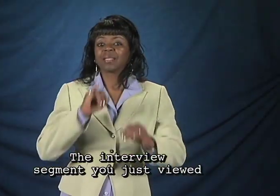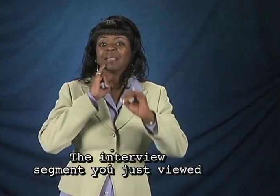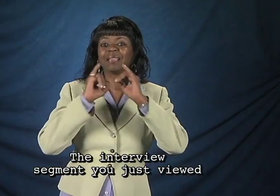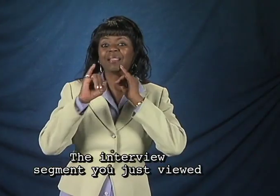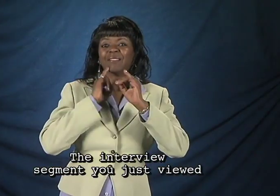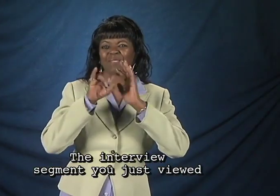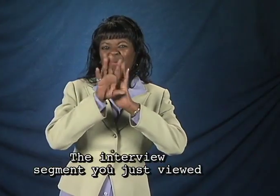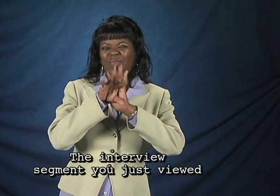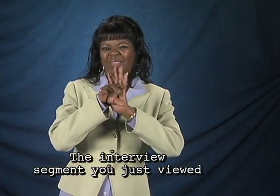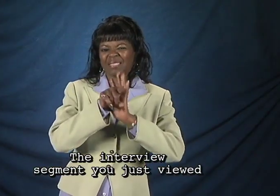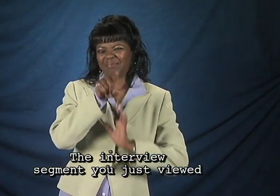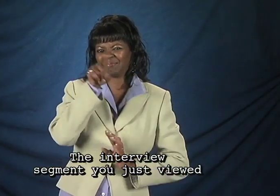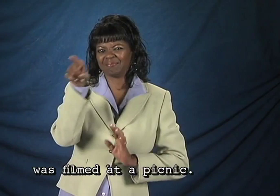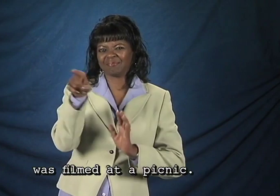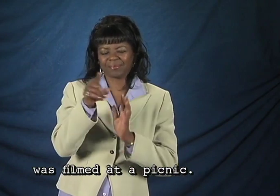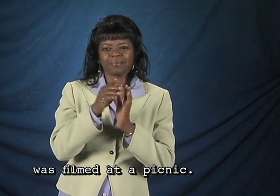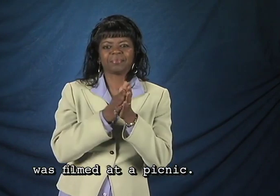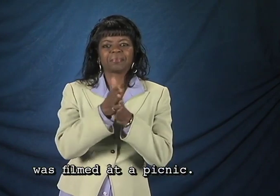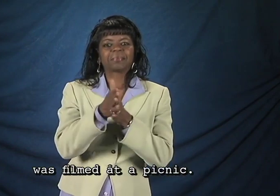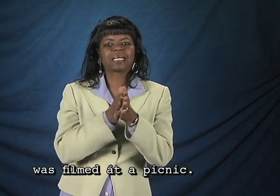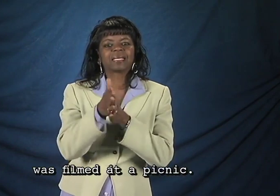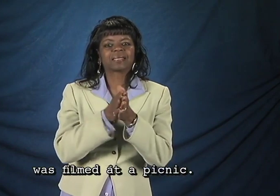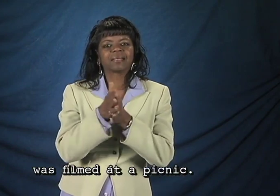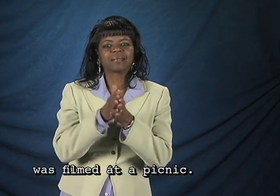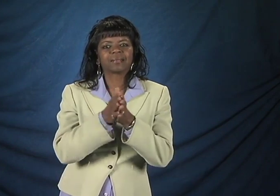The interview segment you just viewed was filmed at a picnic.